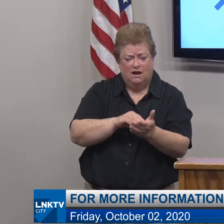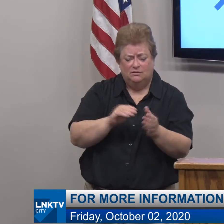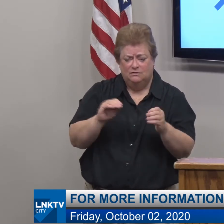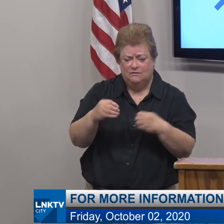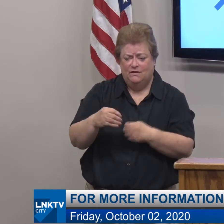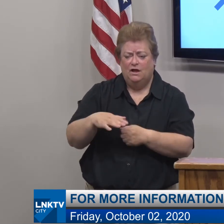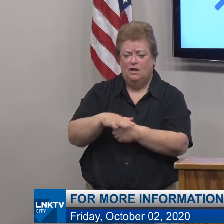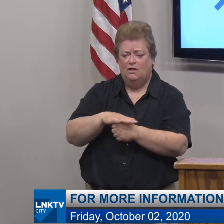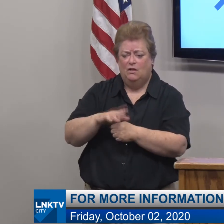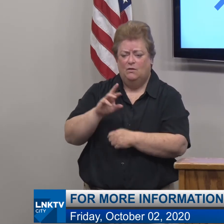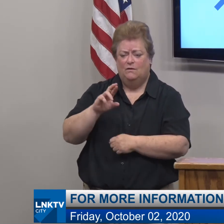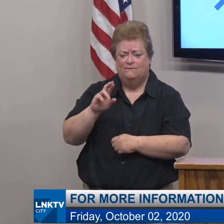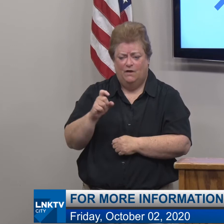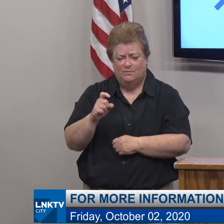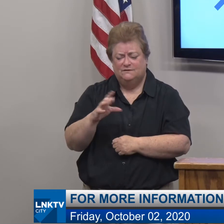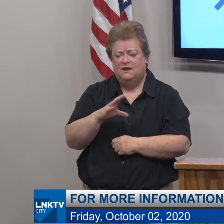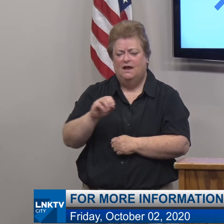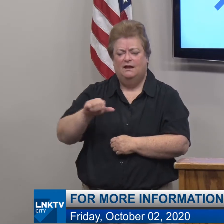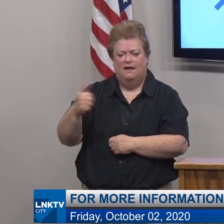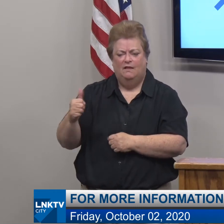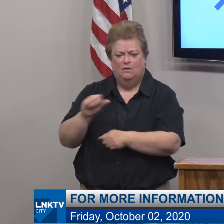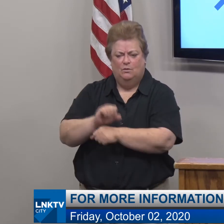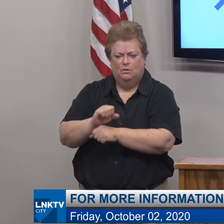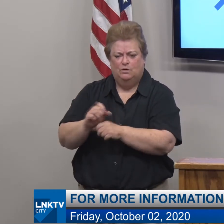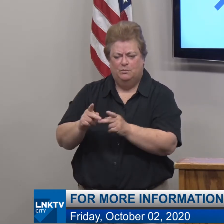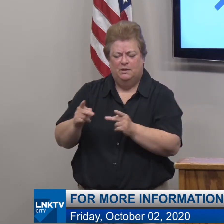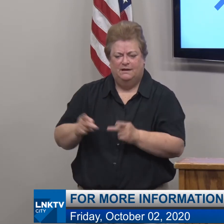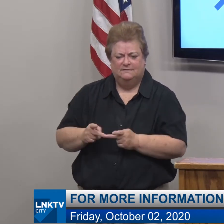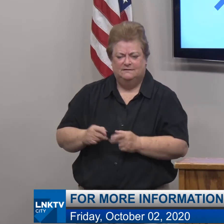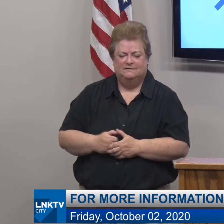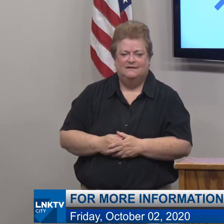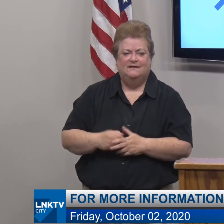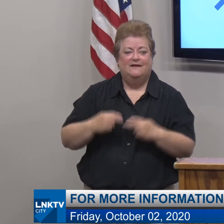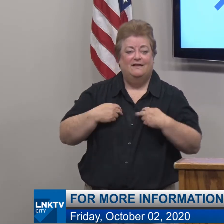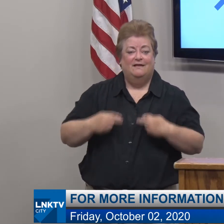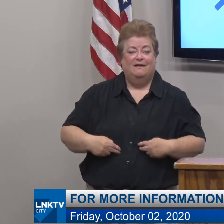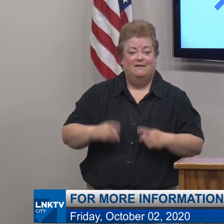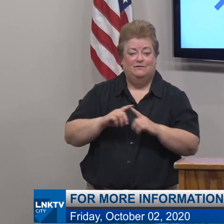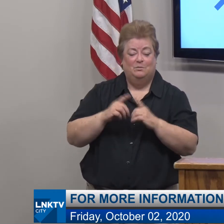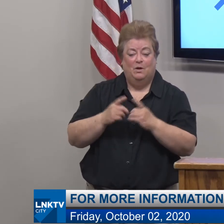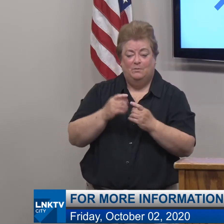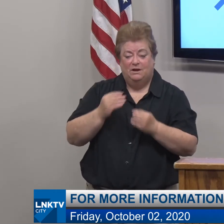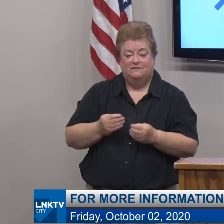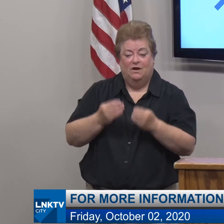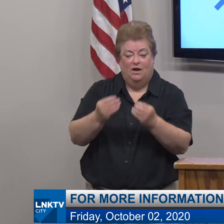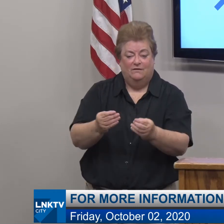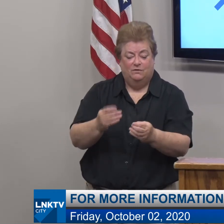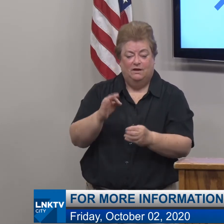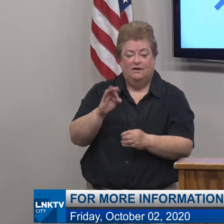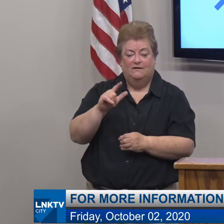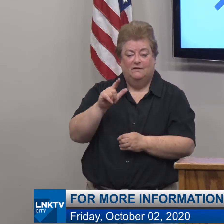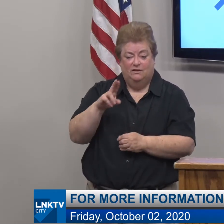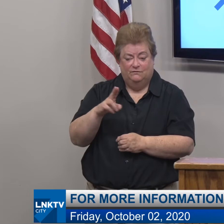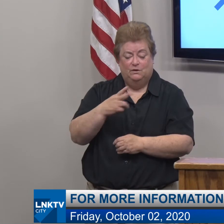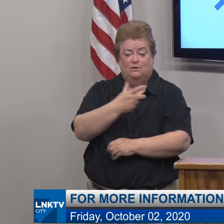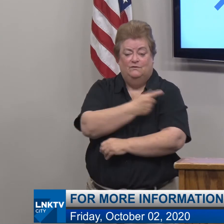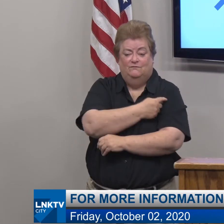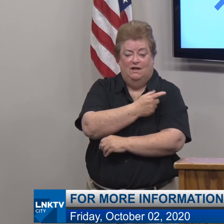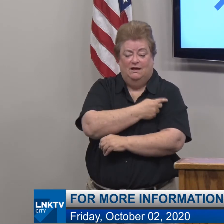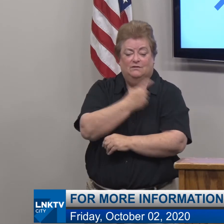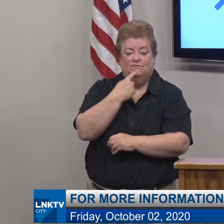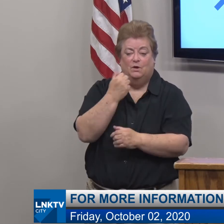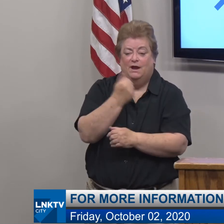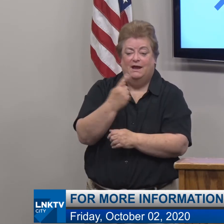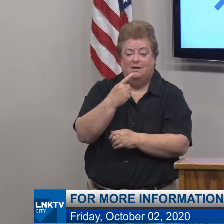local pharmacies, and many workplaces. The health department is offering flu vaccine for anyone